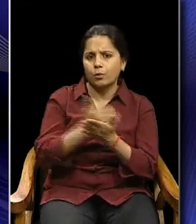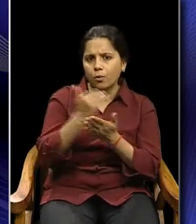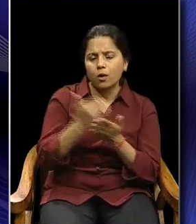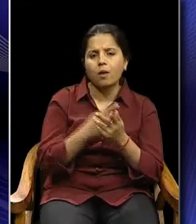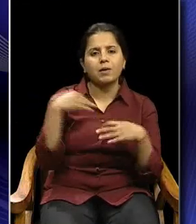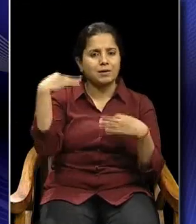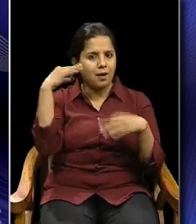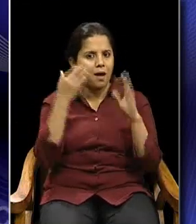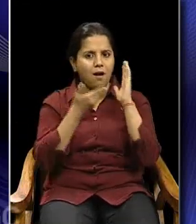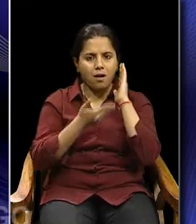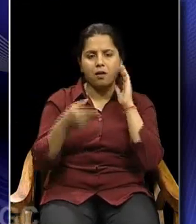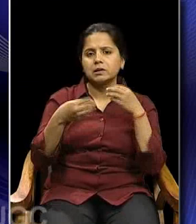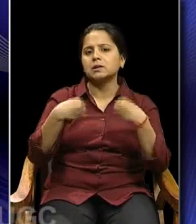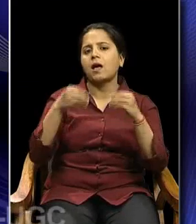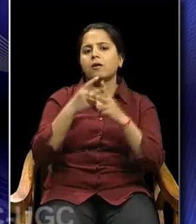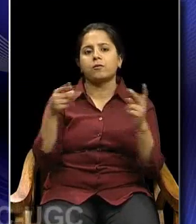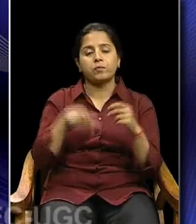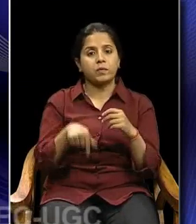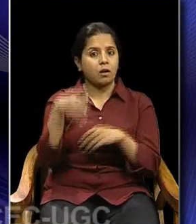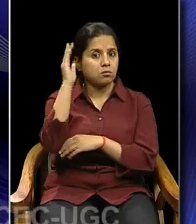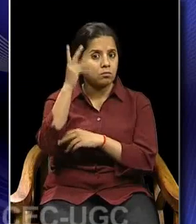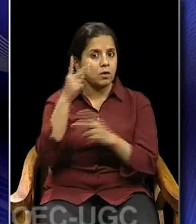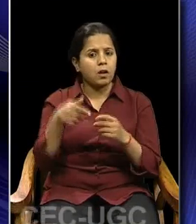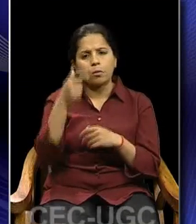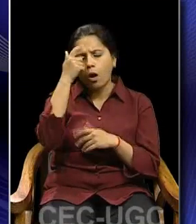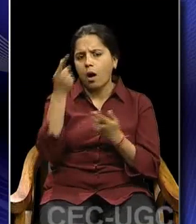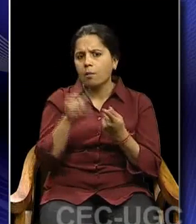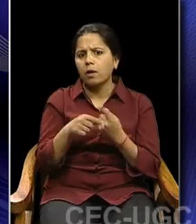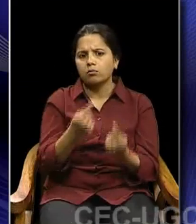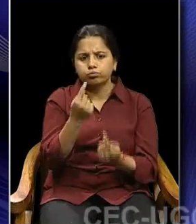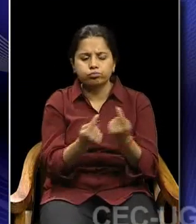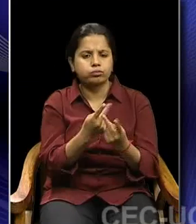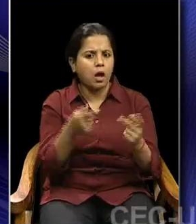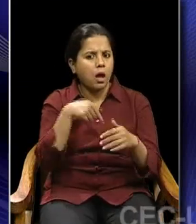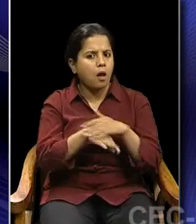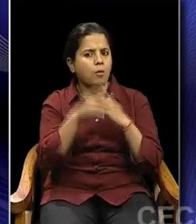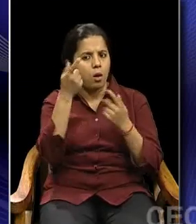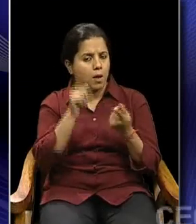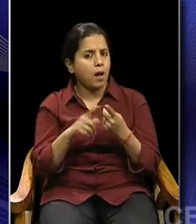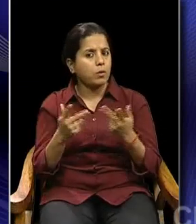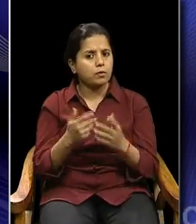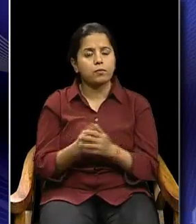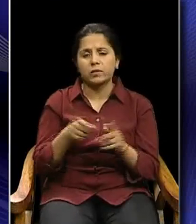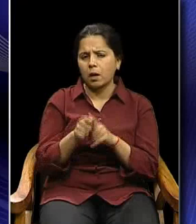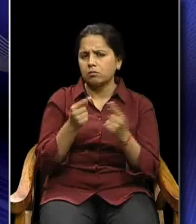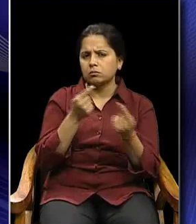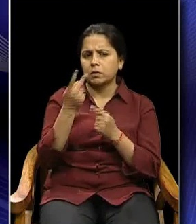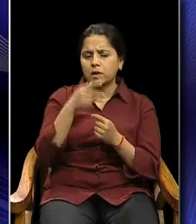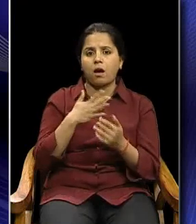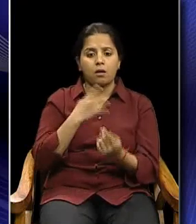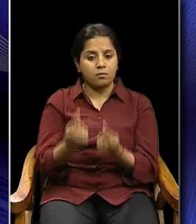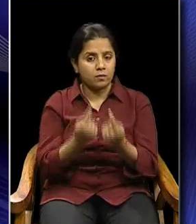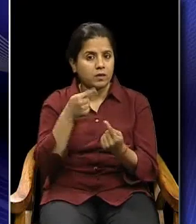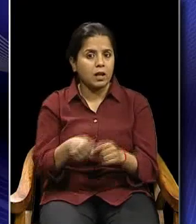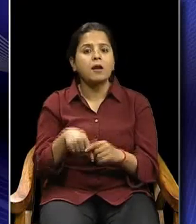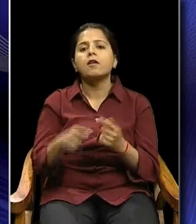plants, and the organization of the seminars to discuss the problems of gardening, etc. So similar to the garden festival